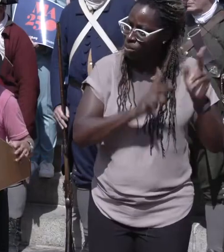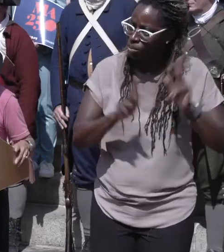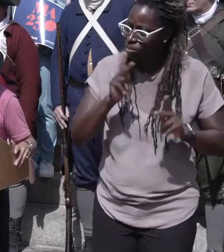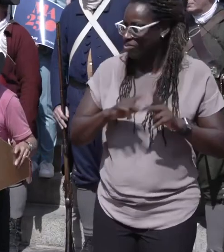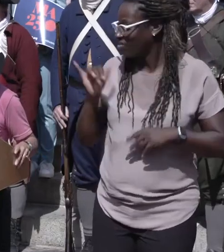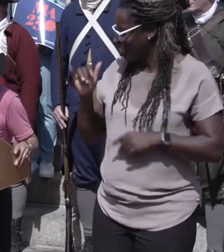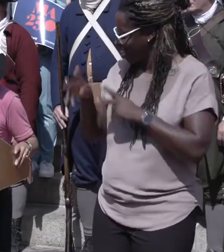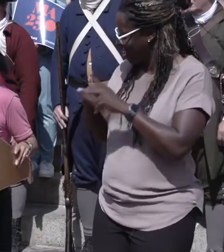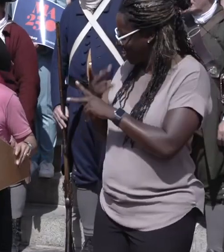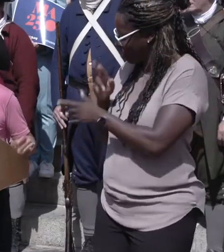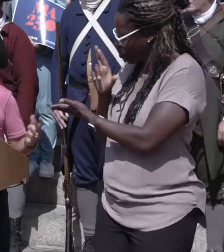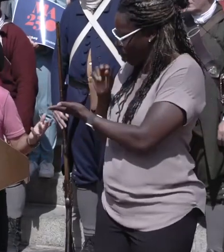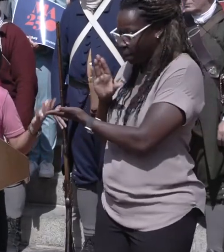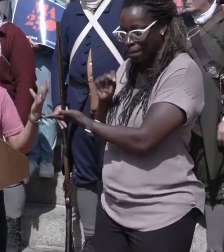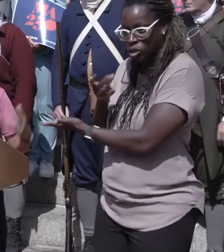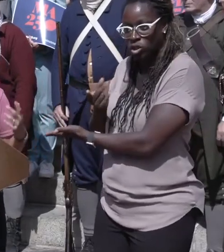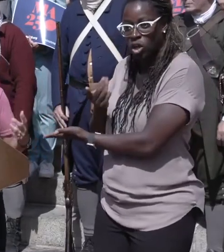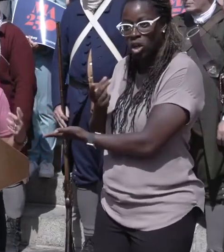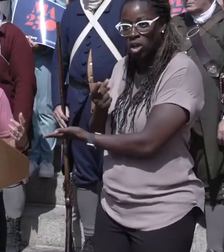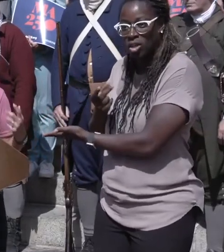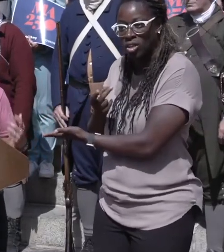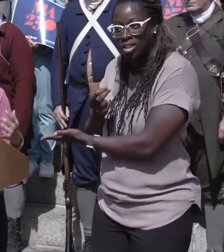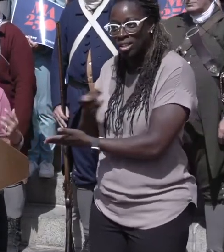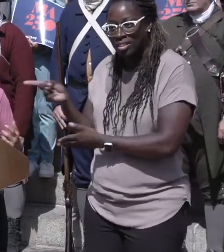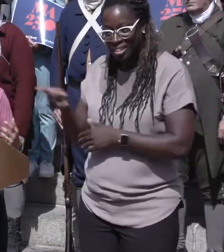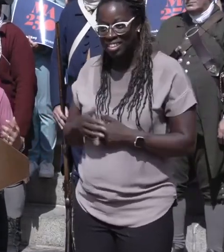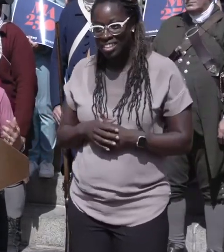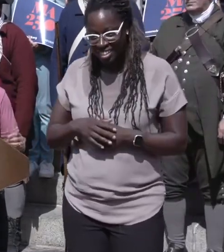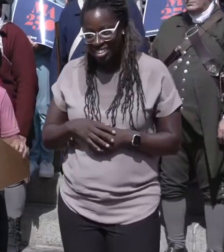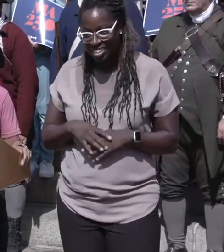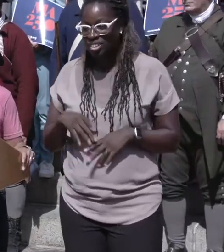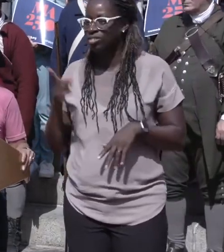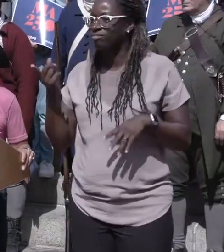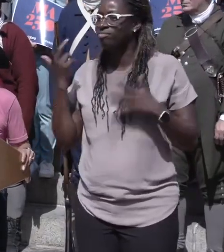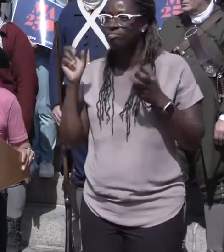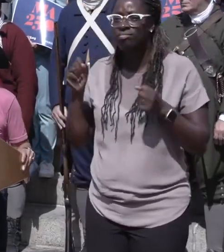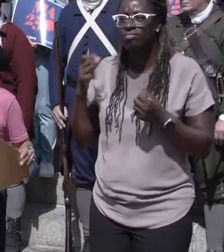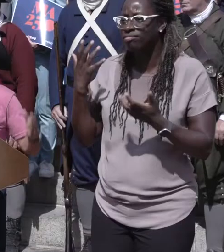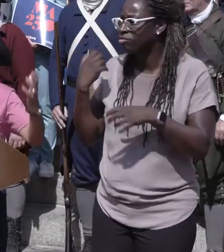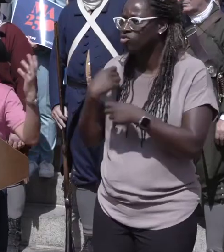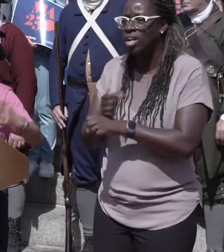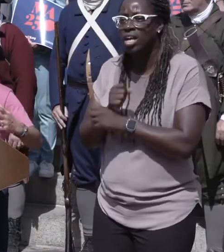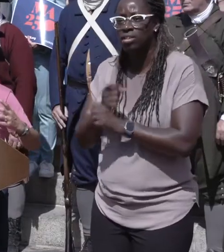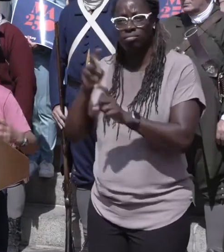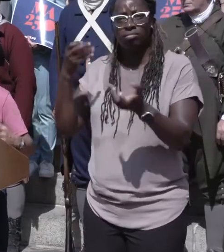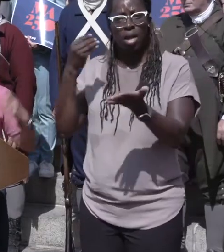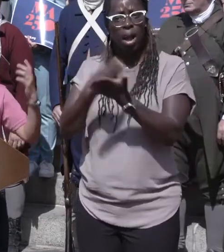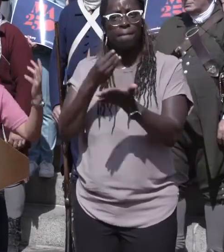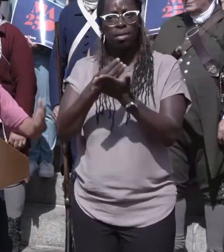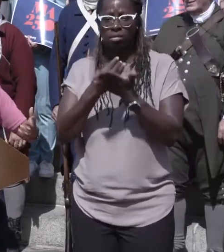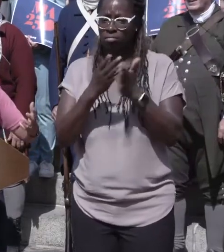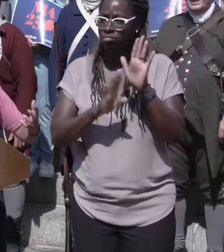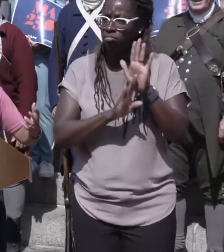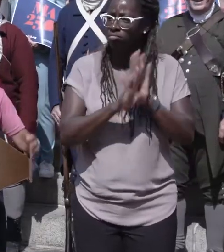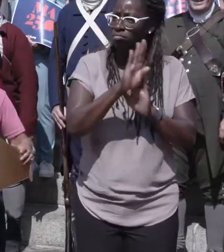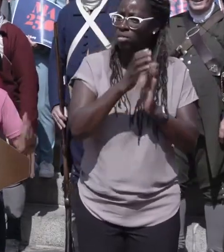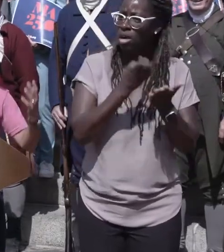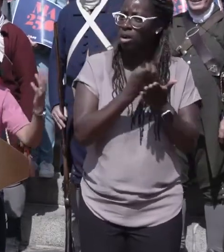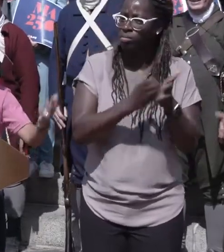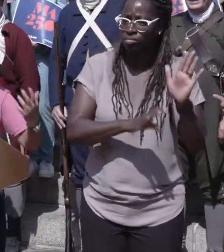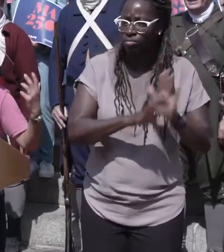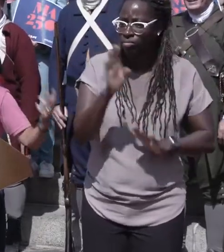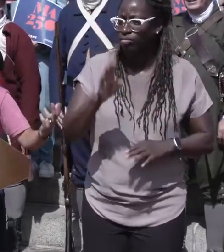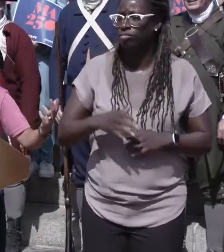be an opportunity for us to lead and also to create a ton of economic development for our state. So you're welcome, America. Come and visit us. Come spend money with